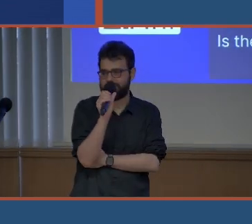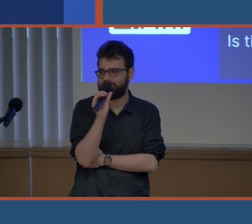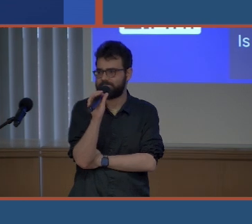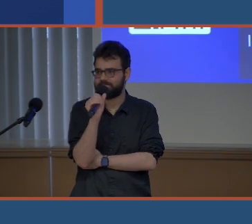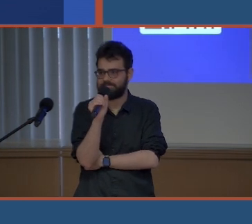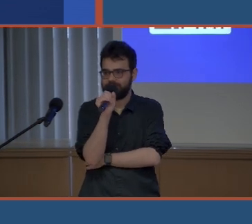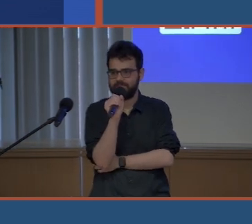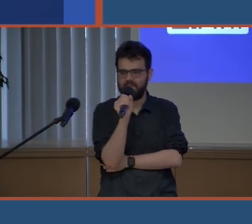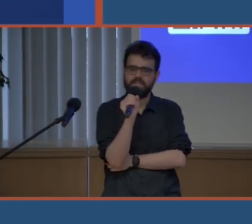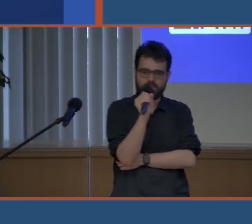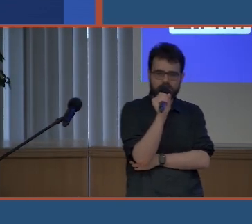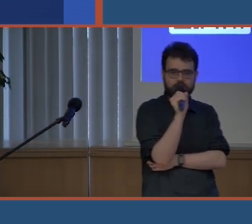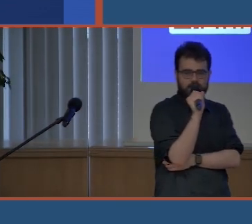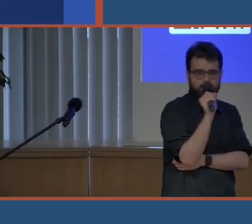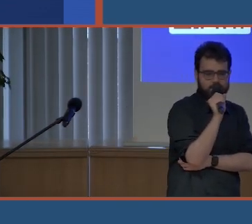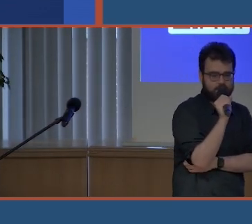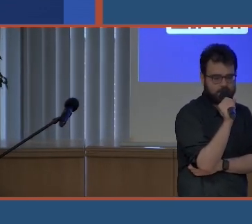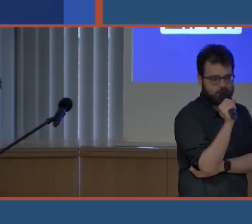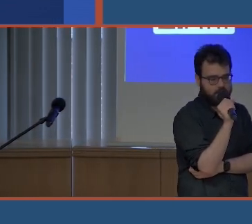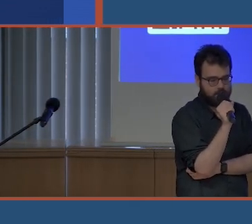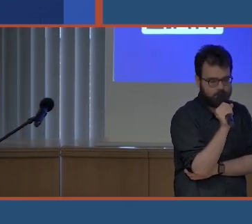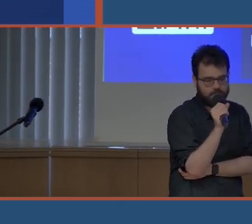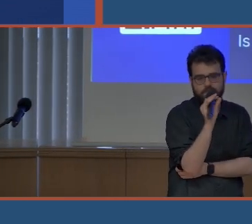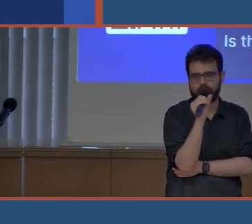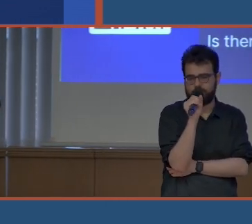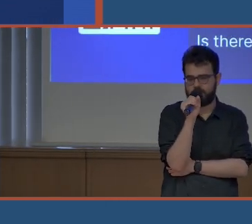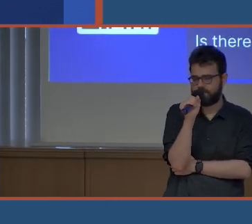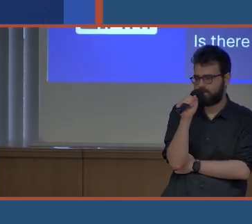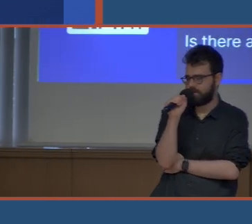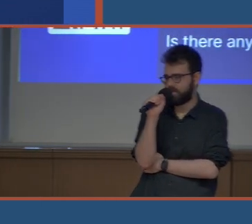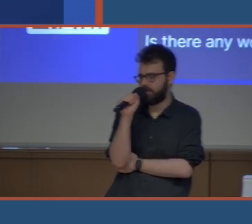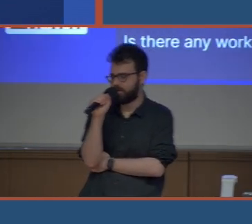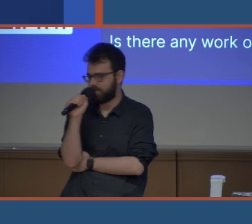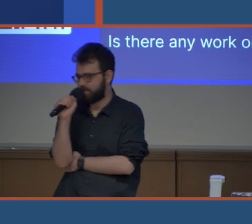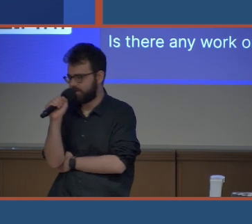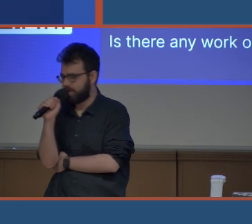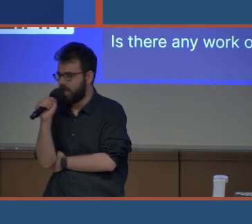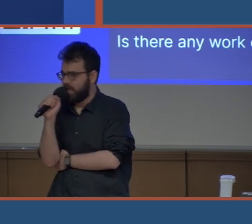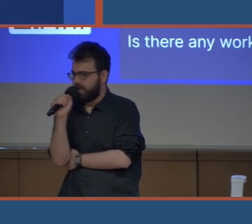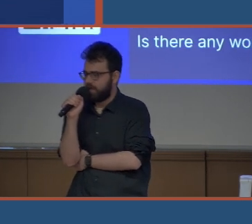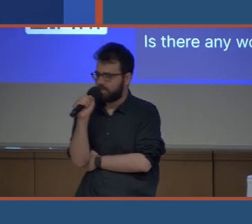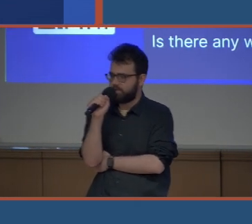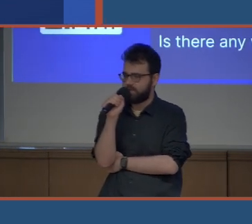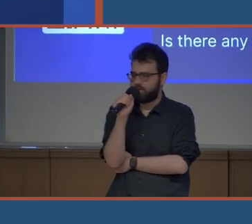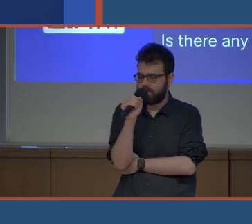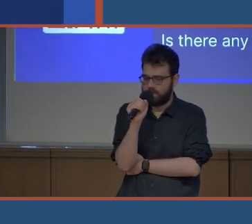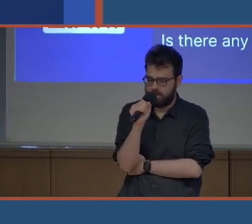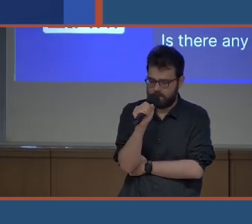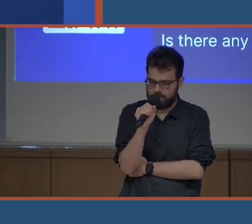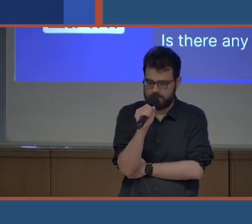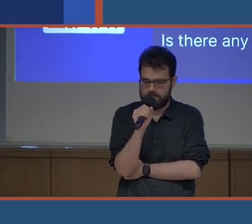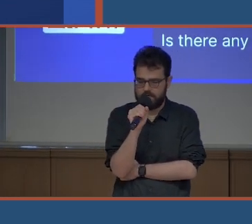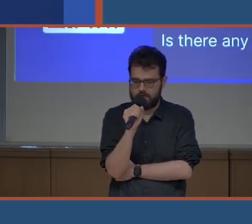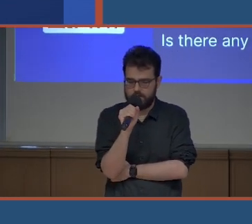just... sometimes it happens to me that, because I also work as a Polish sign language interpreter, and sometimes when